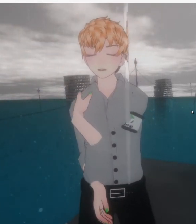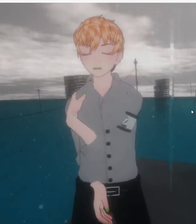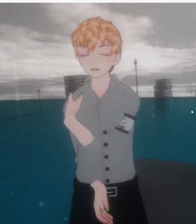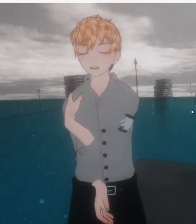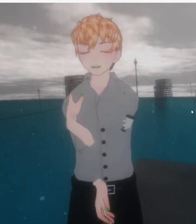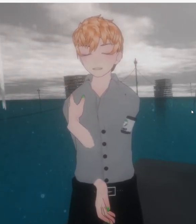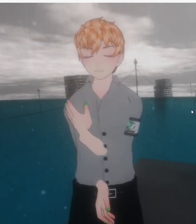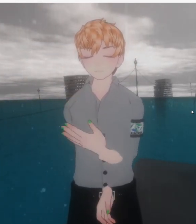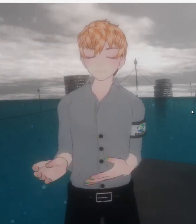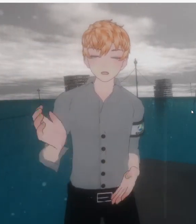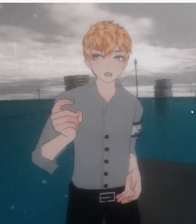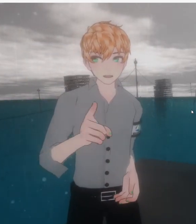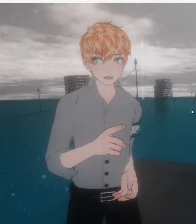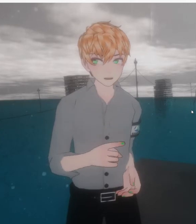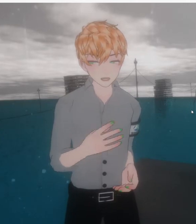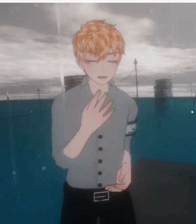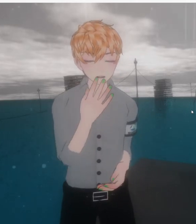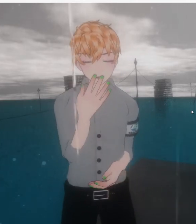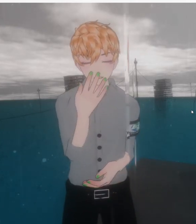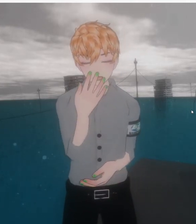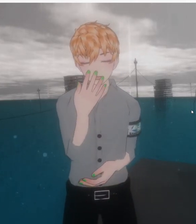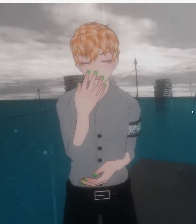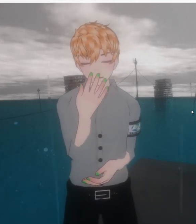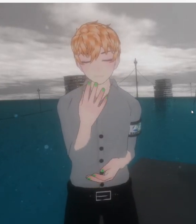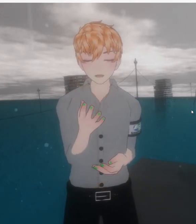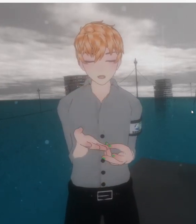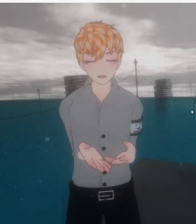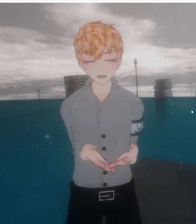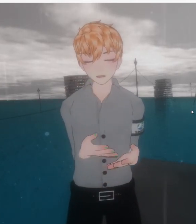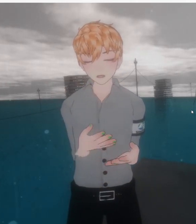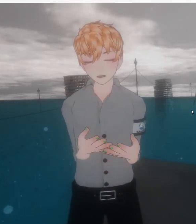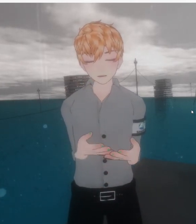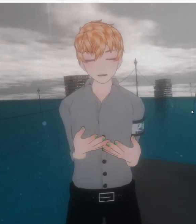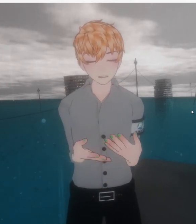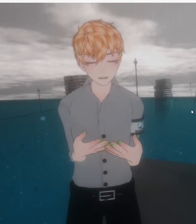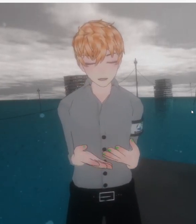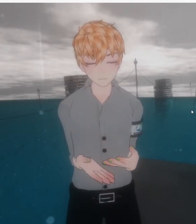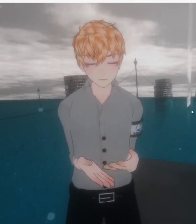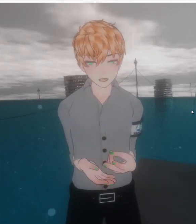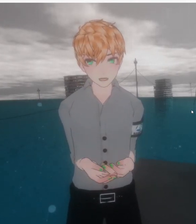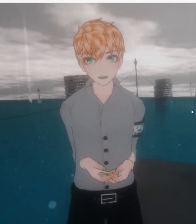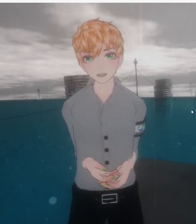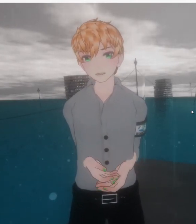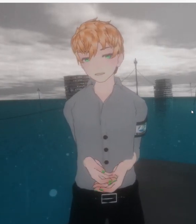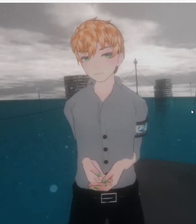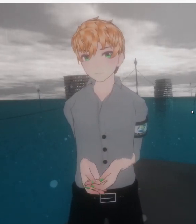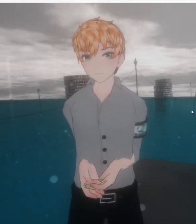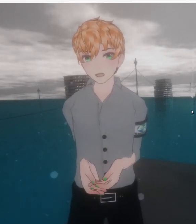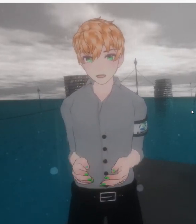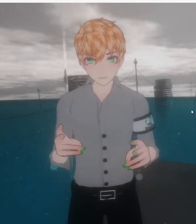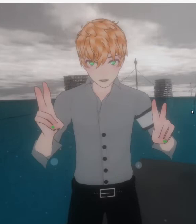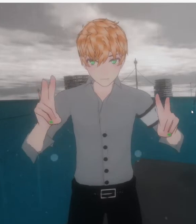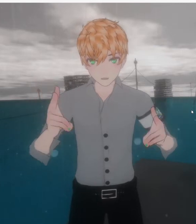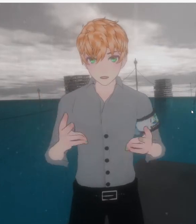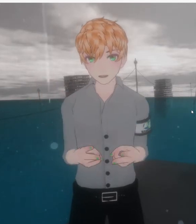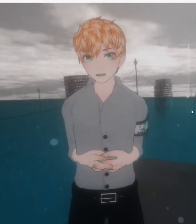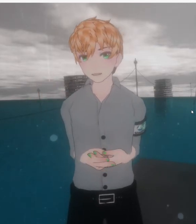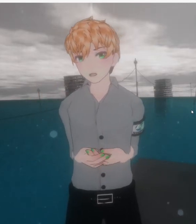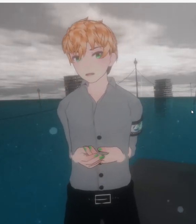And, well, here's another thing, is that I have a little bit of sleep problems. A little bit of sleep problems.